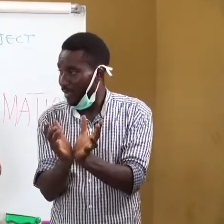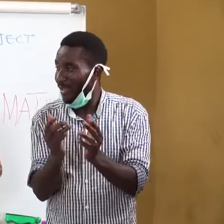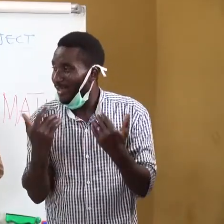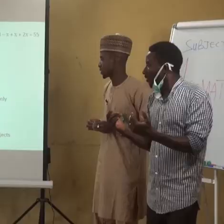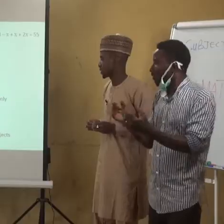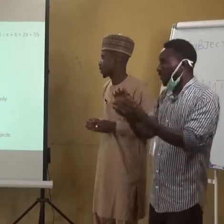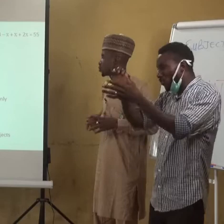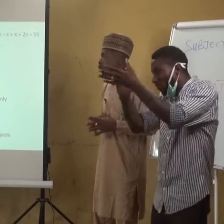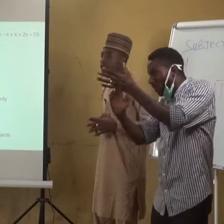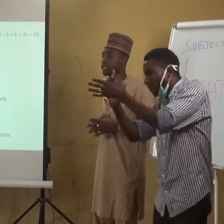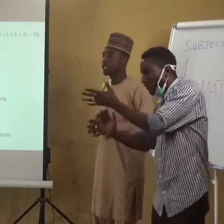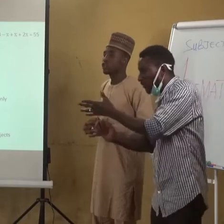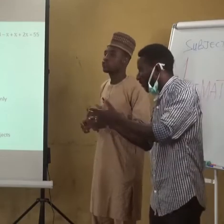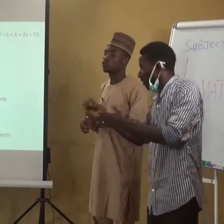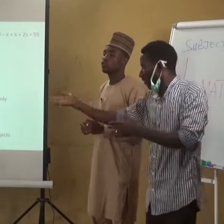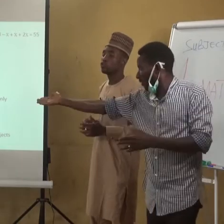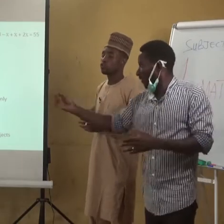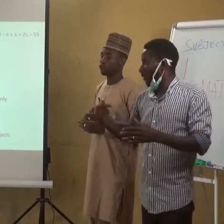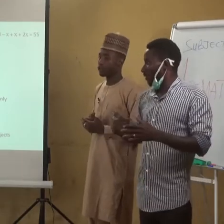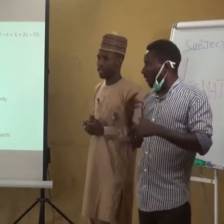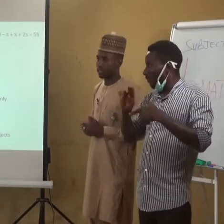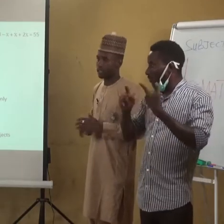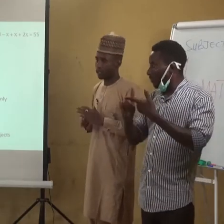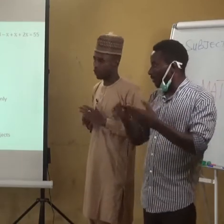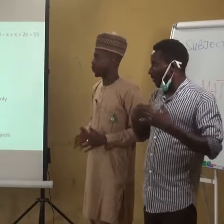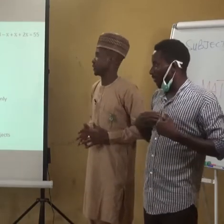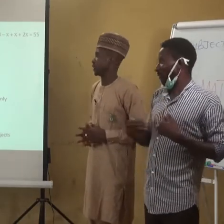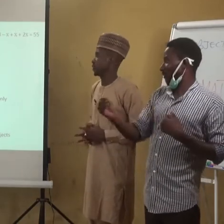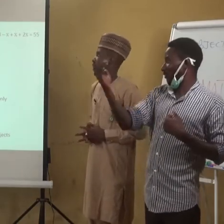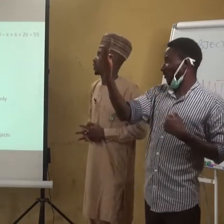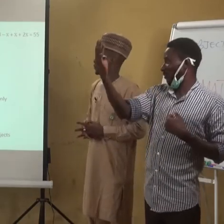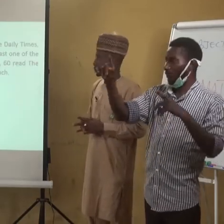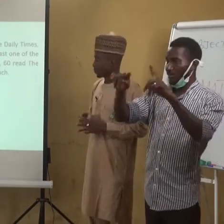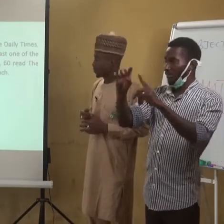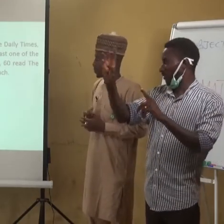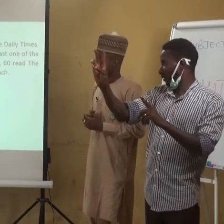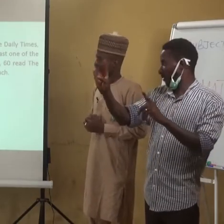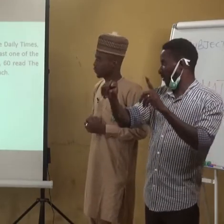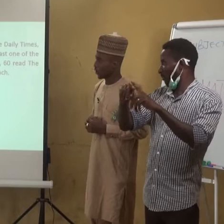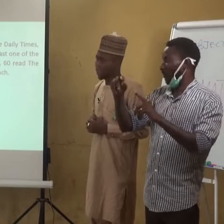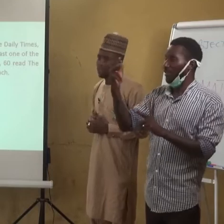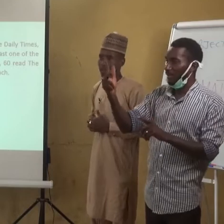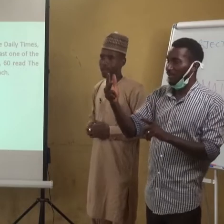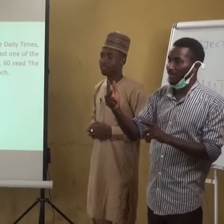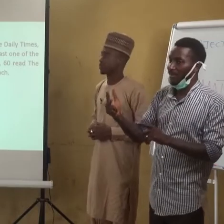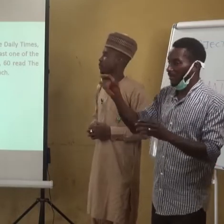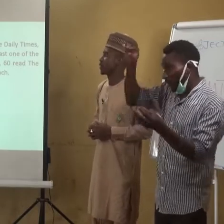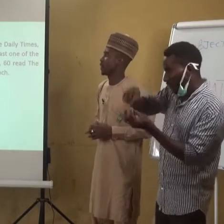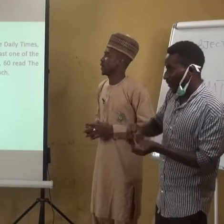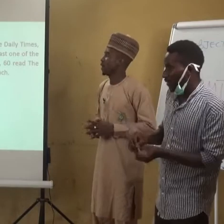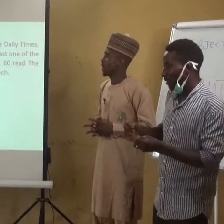13 students study 2 subjects only. Now, to end the